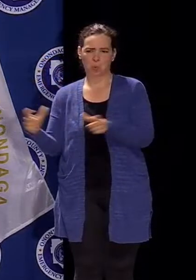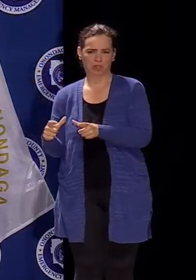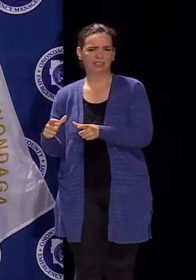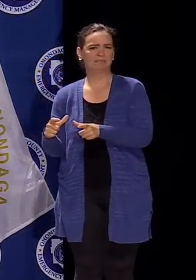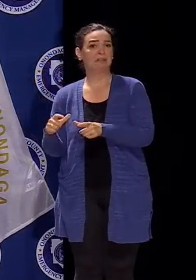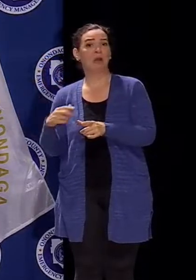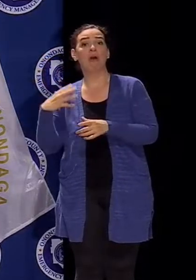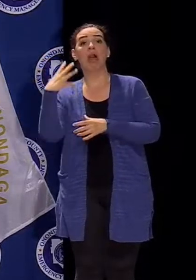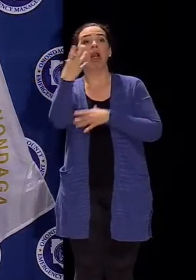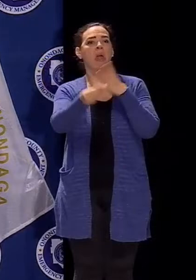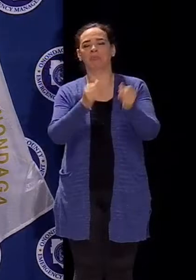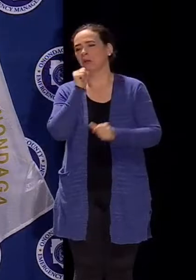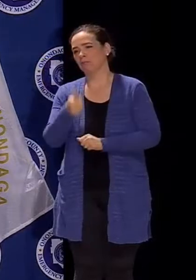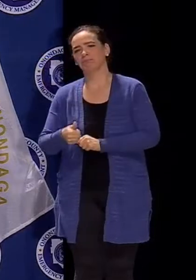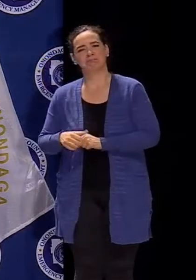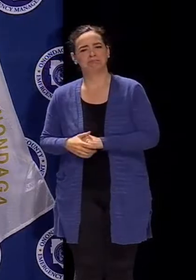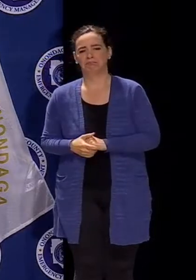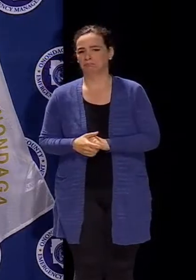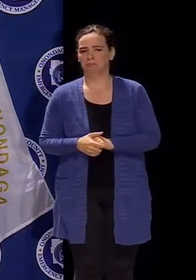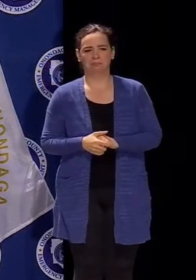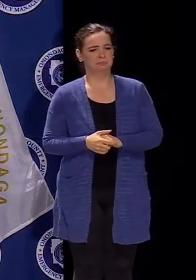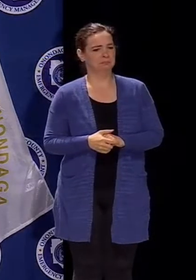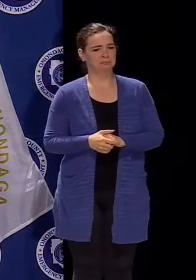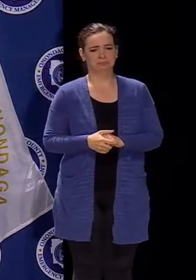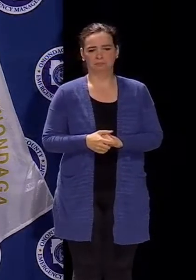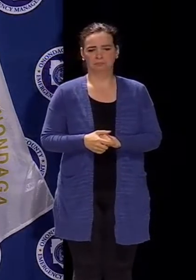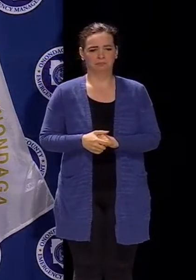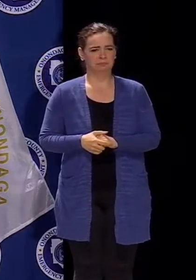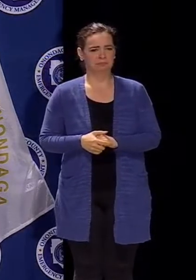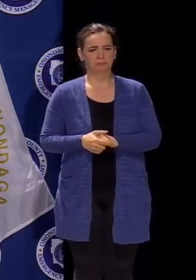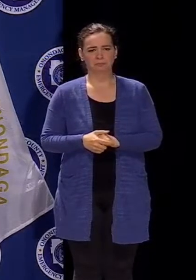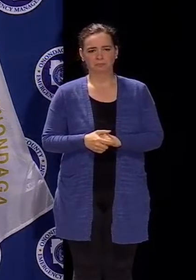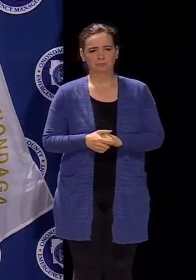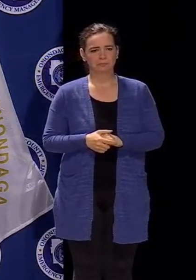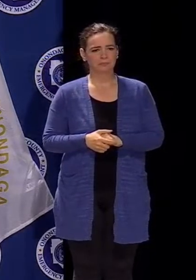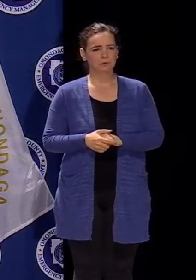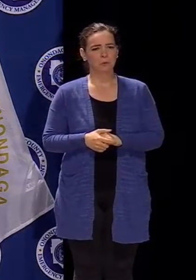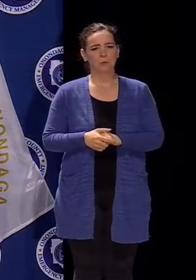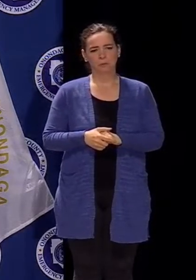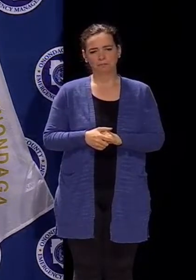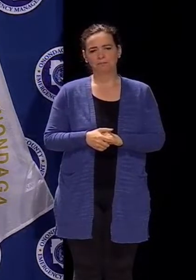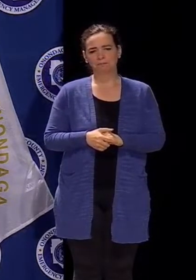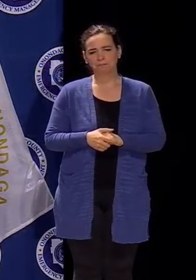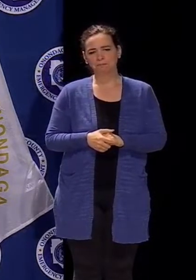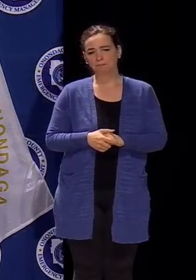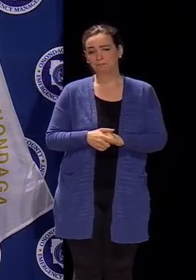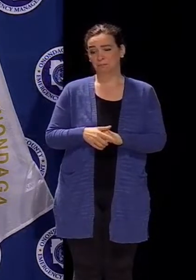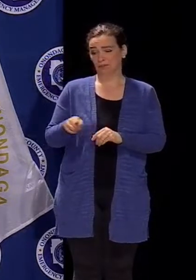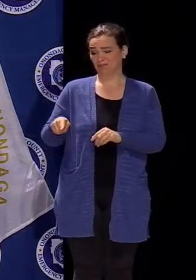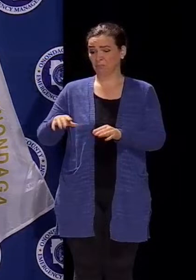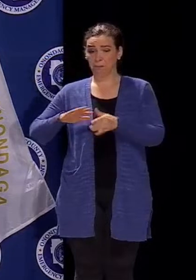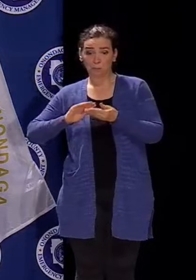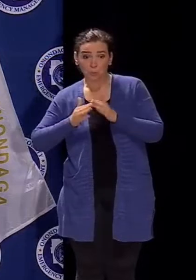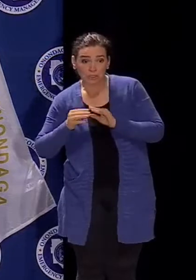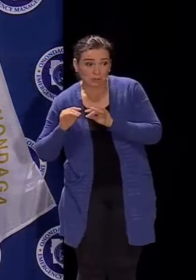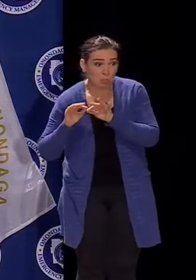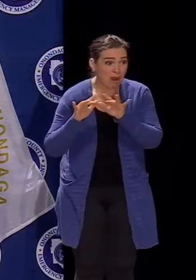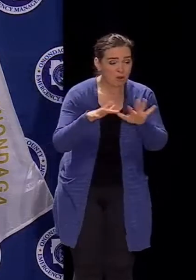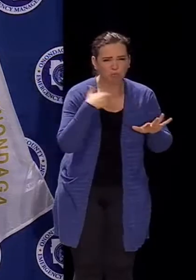So we treat that category different because the risk to the community at large for the spread of infection is